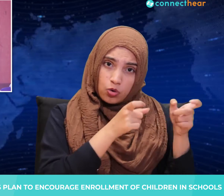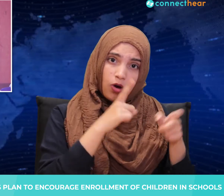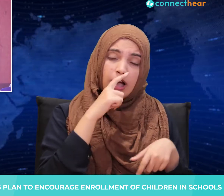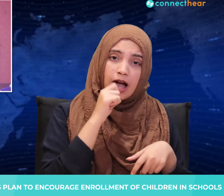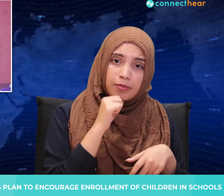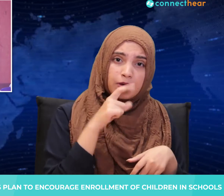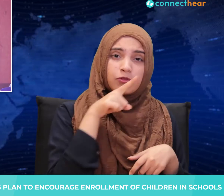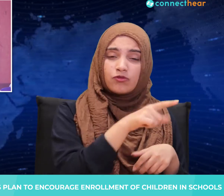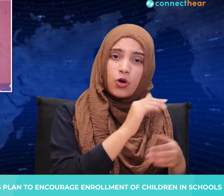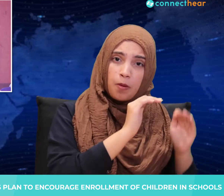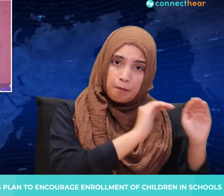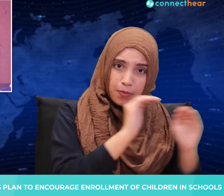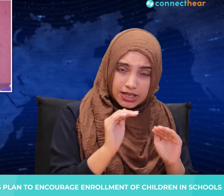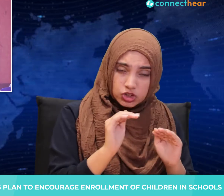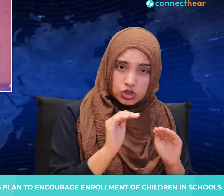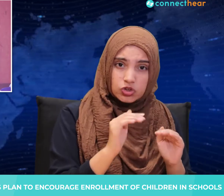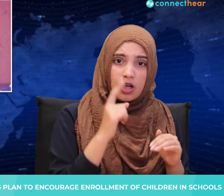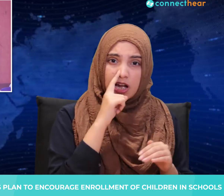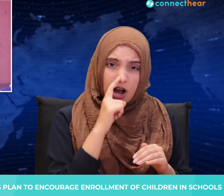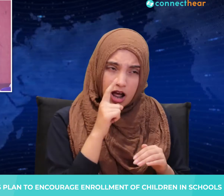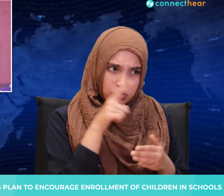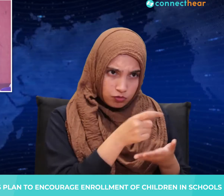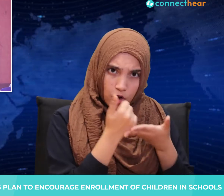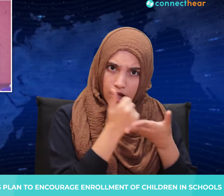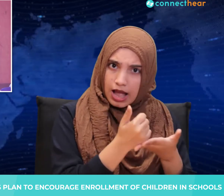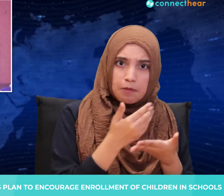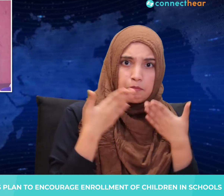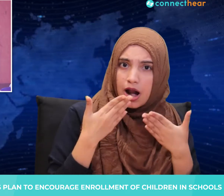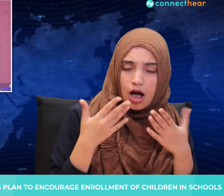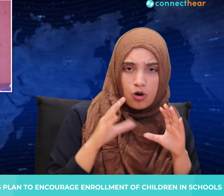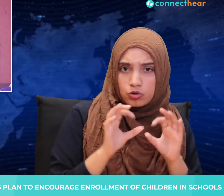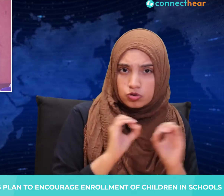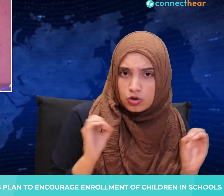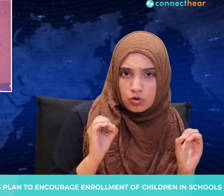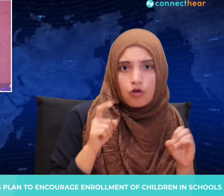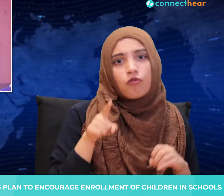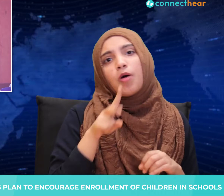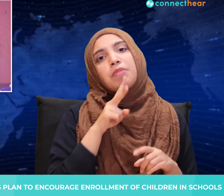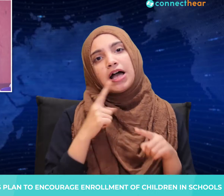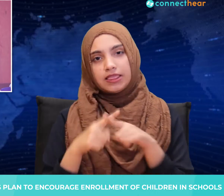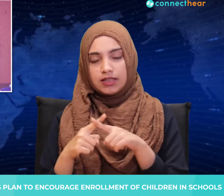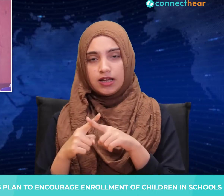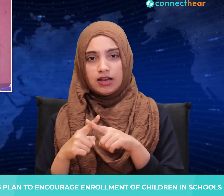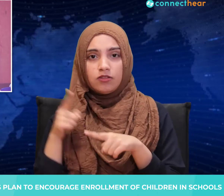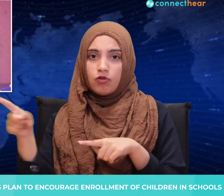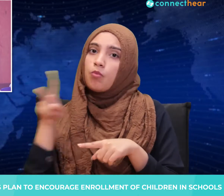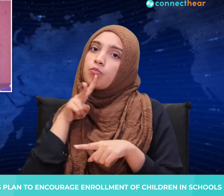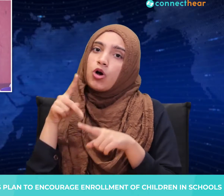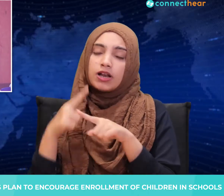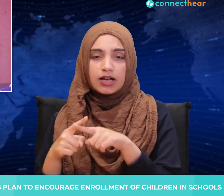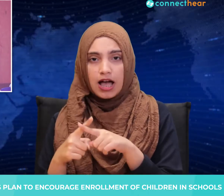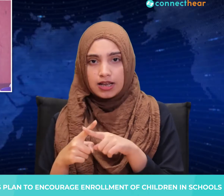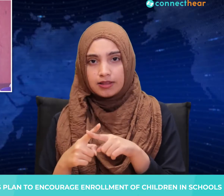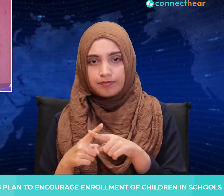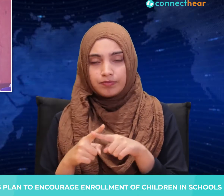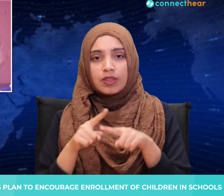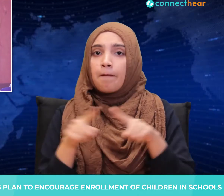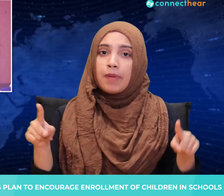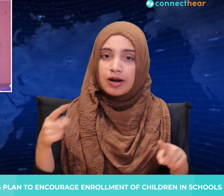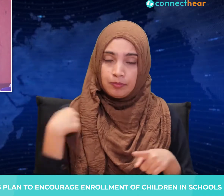schools for education. The Prime Minister recalled that during his visit to different parts of